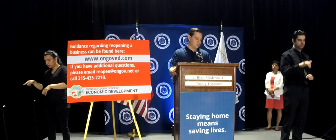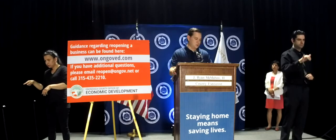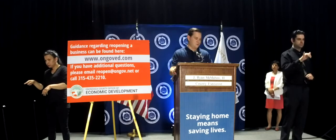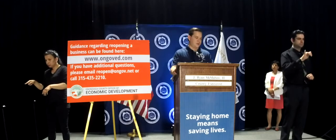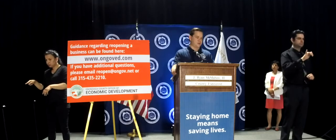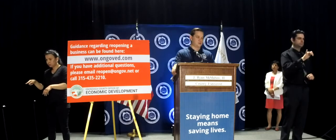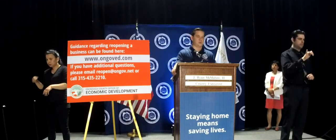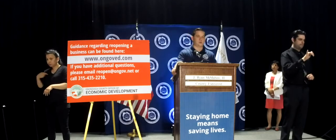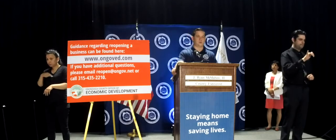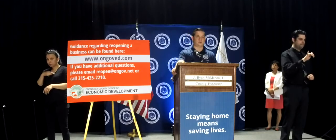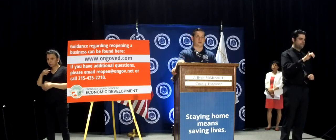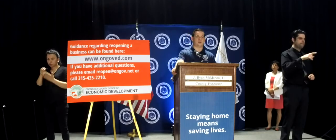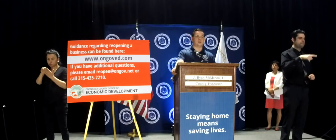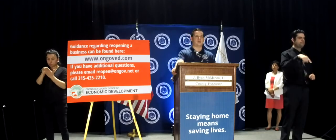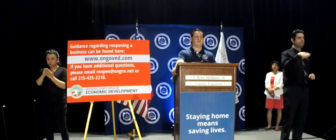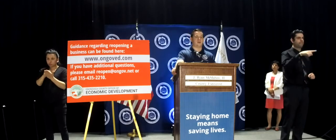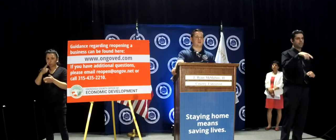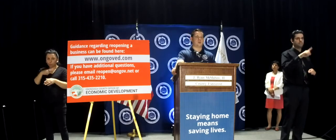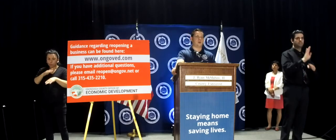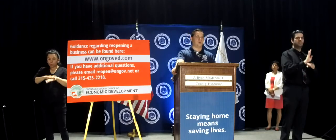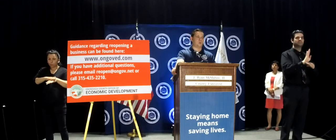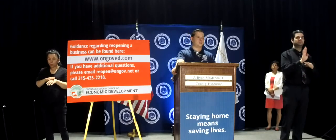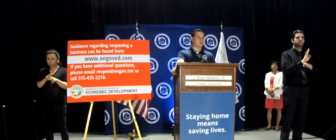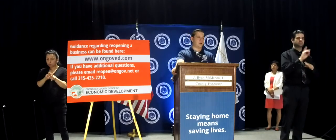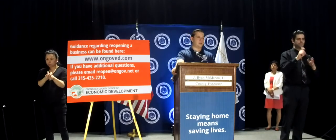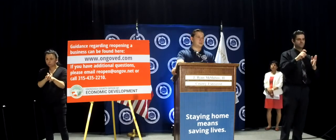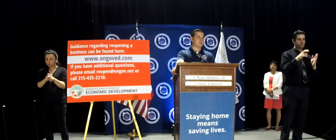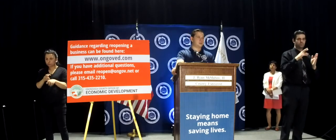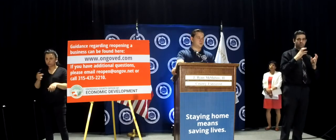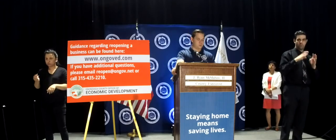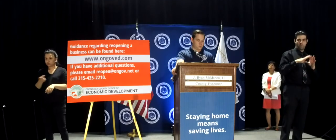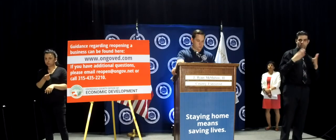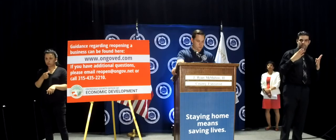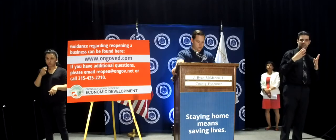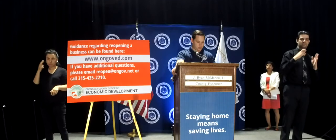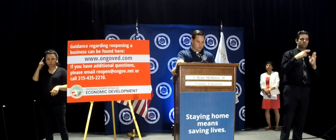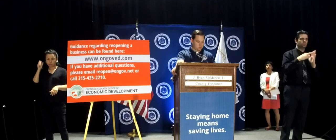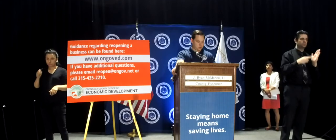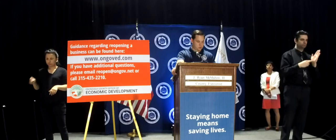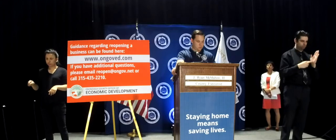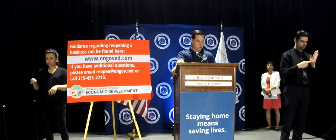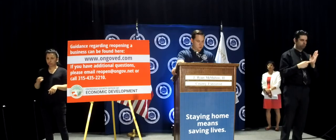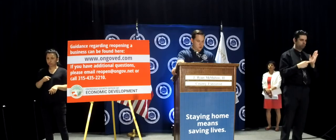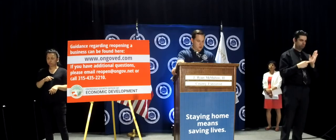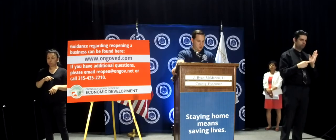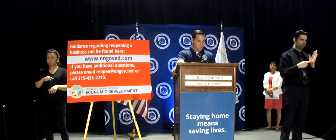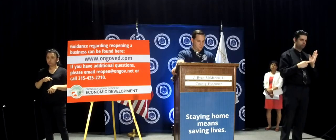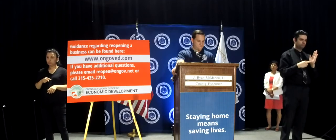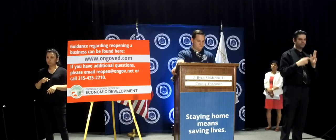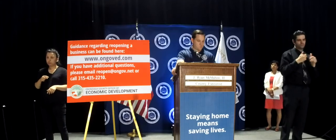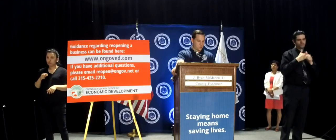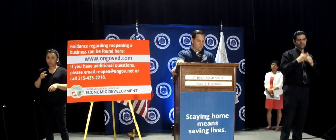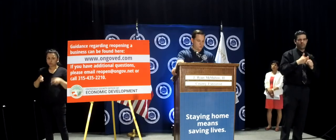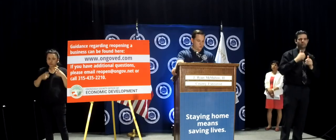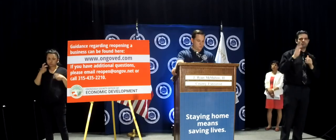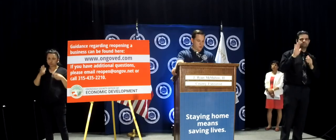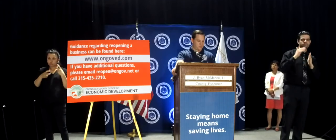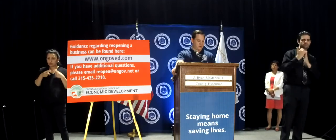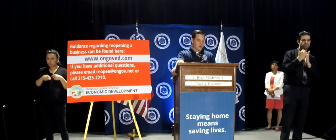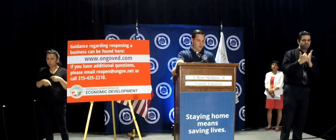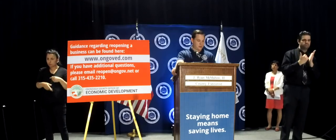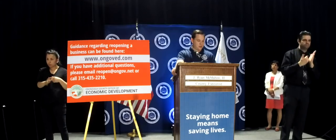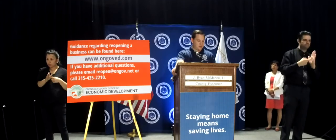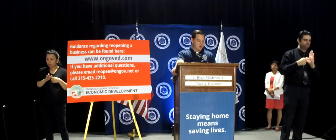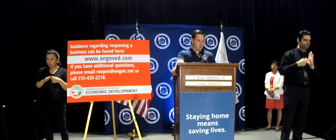into phase 2 and we start looking at phase 3 when restaurants and things will start to become open to the